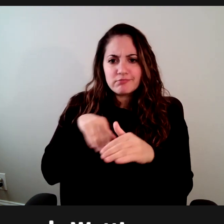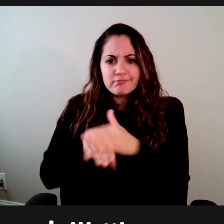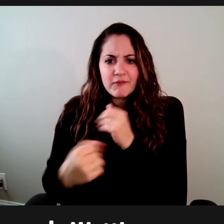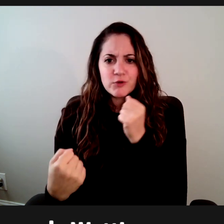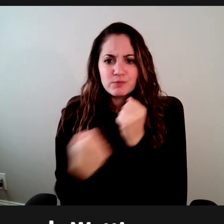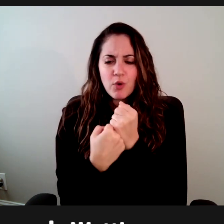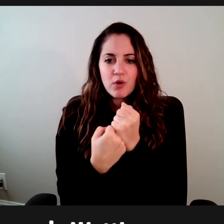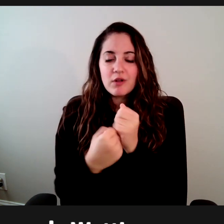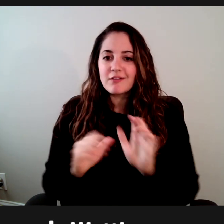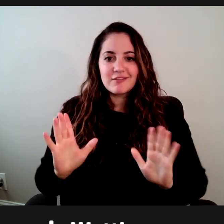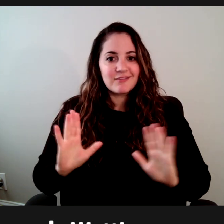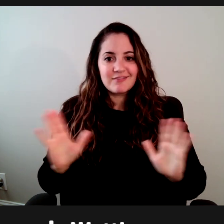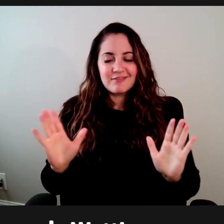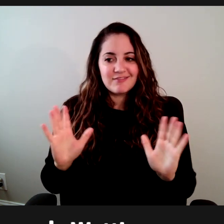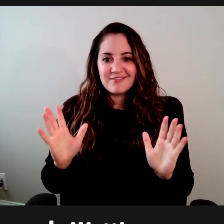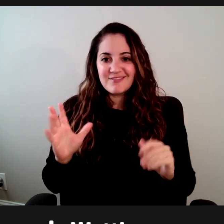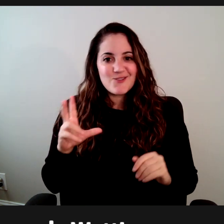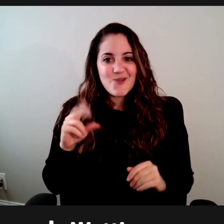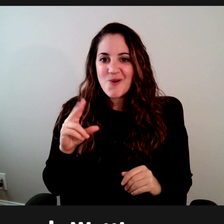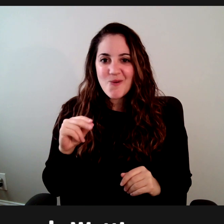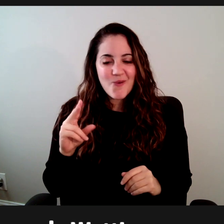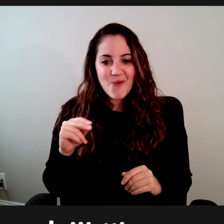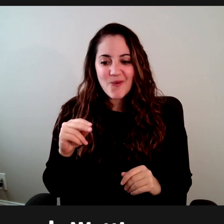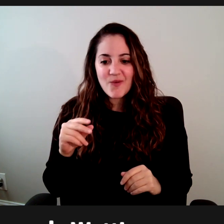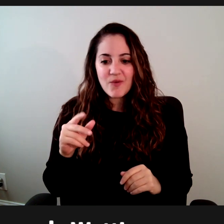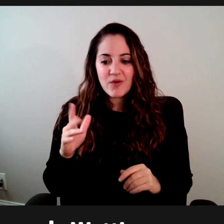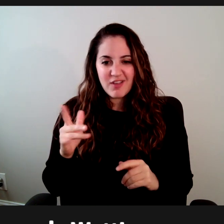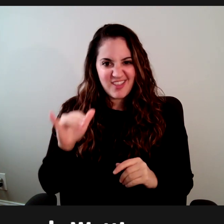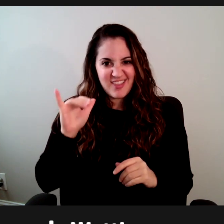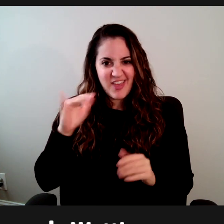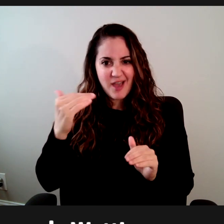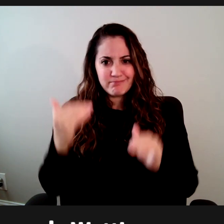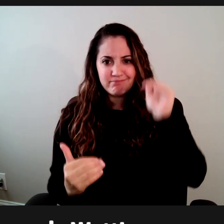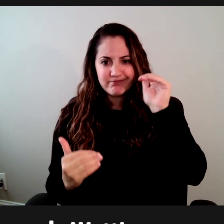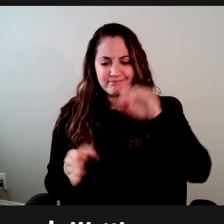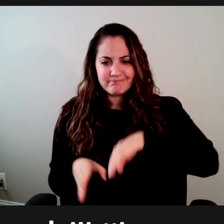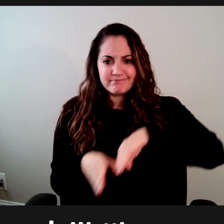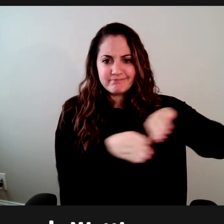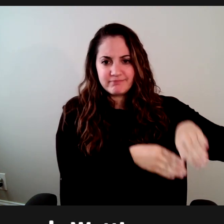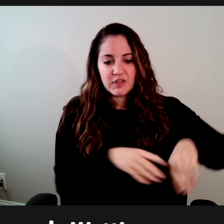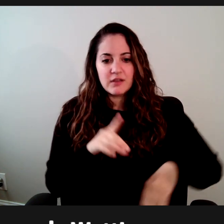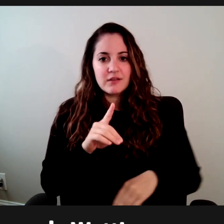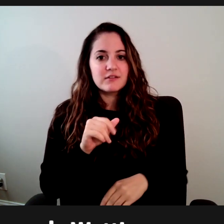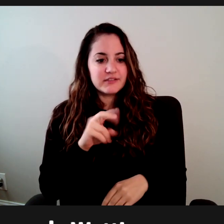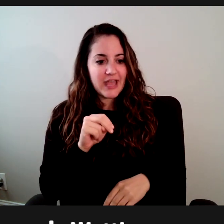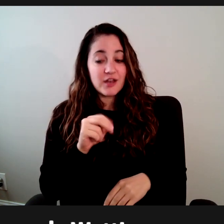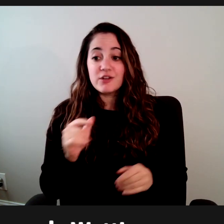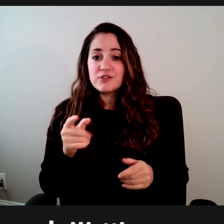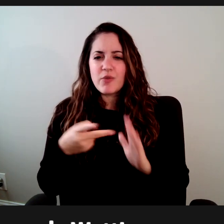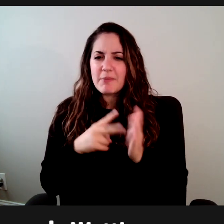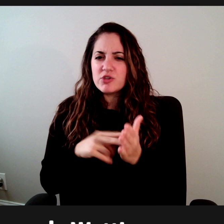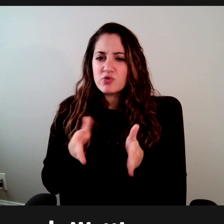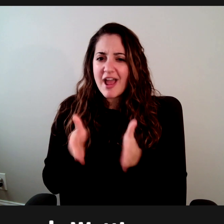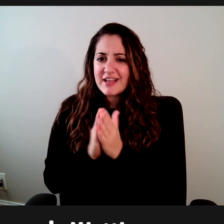for, support or whatever. It's like, okay, we're going to move that aside. You're asking them